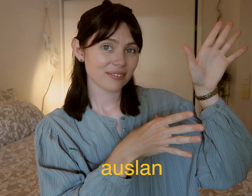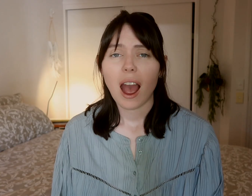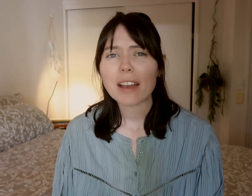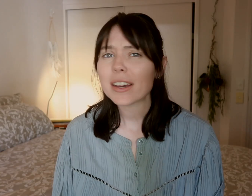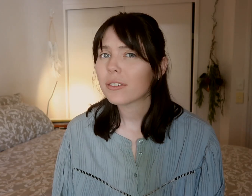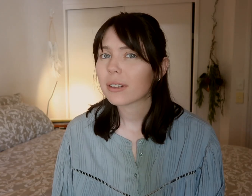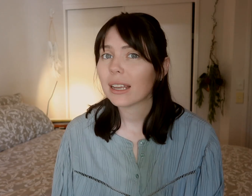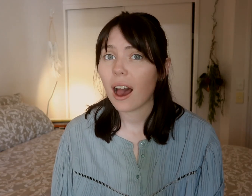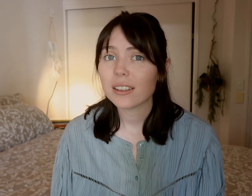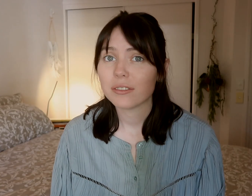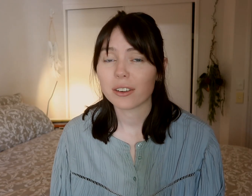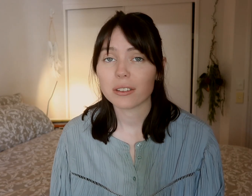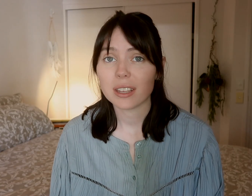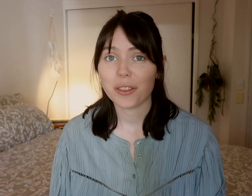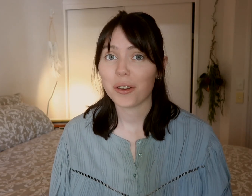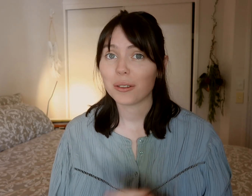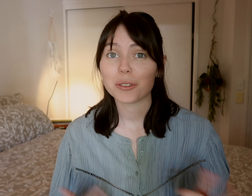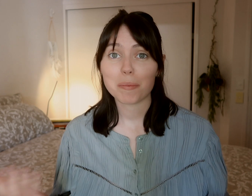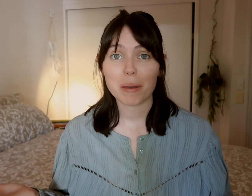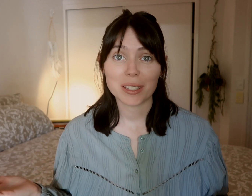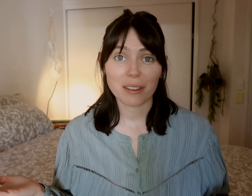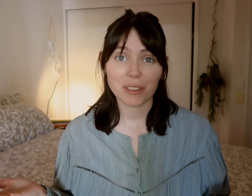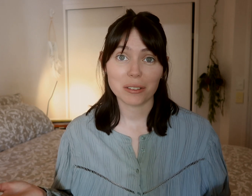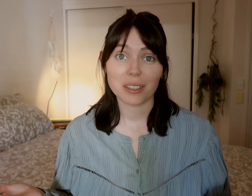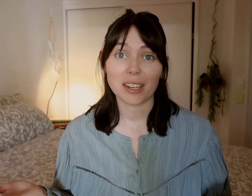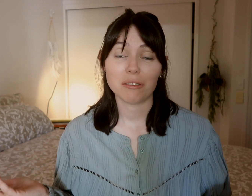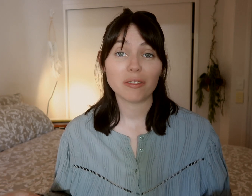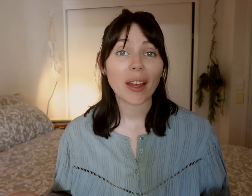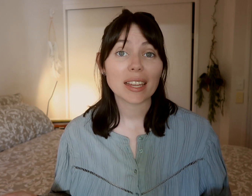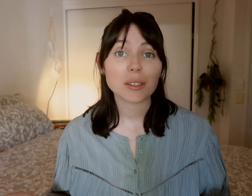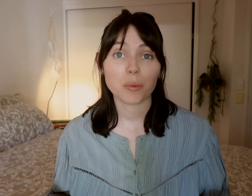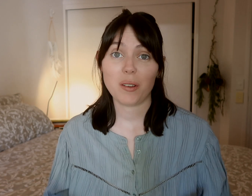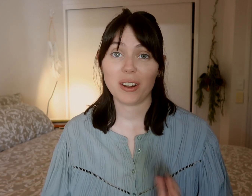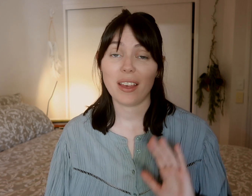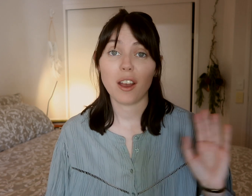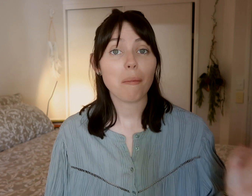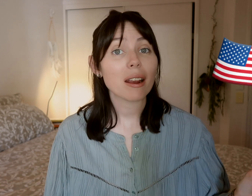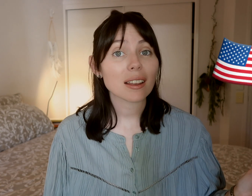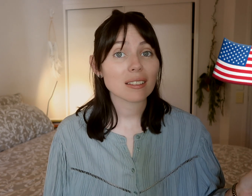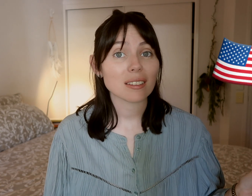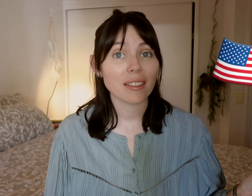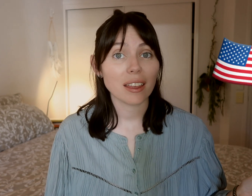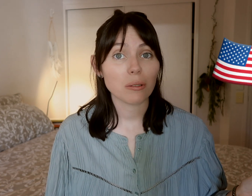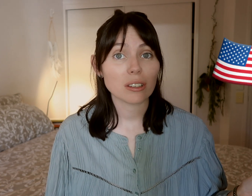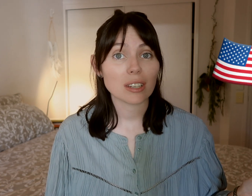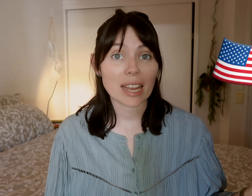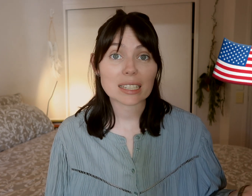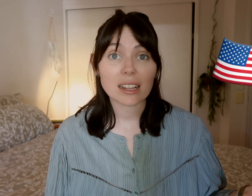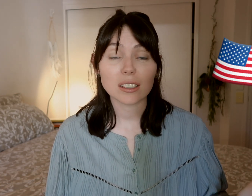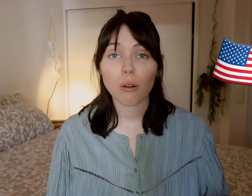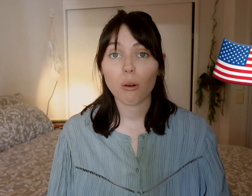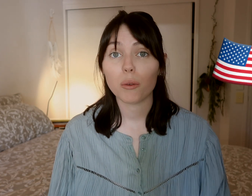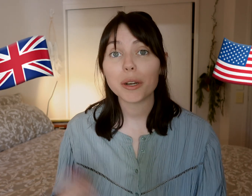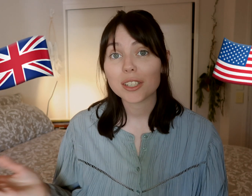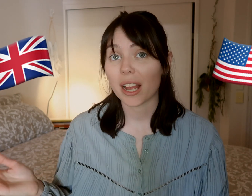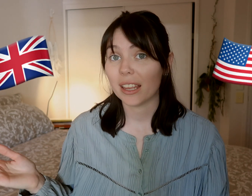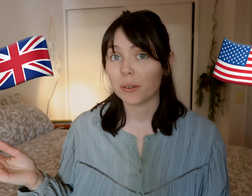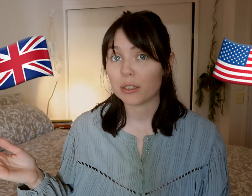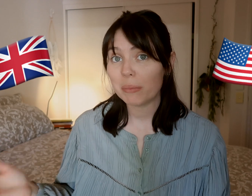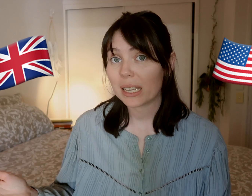I found it really hard to find Auslan though because all the baby sign videos that I could find were in either American Sign Language or British Sign Language .